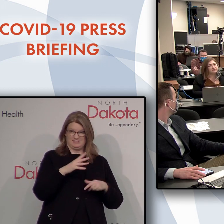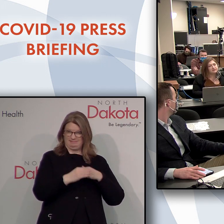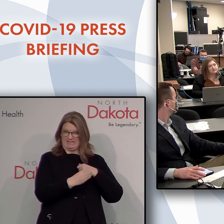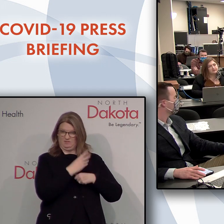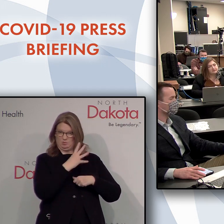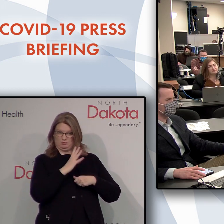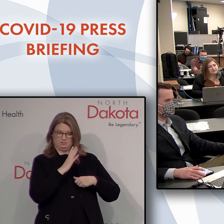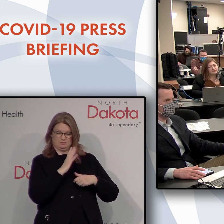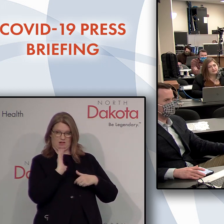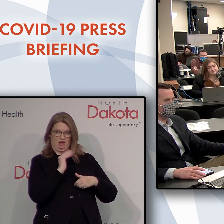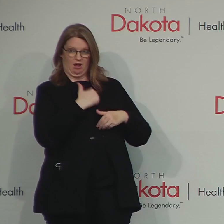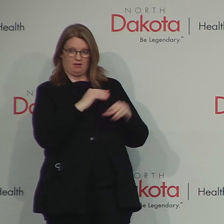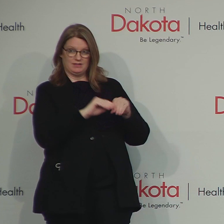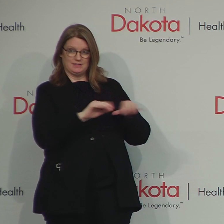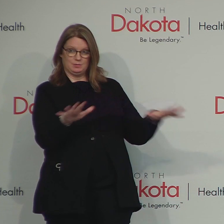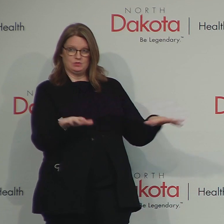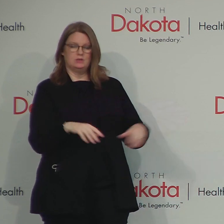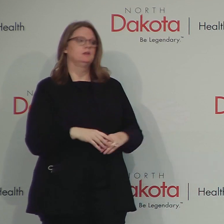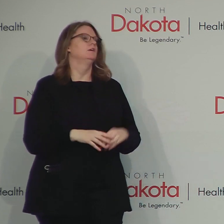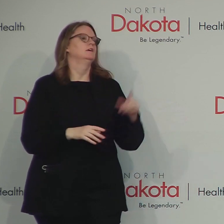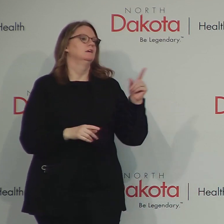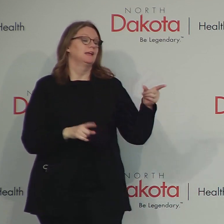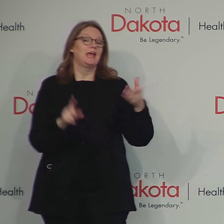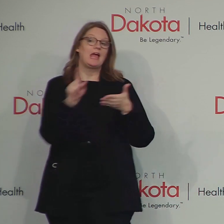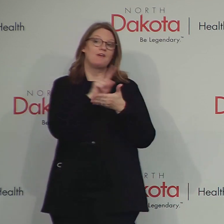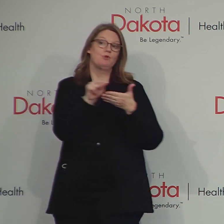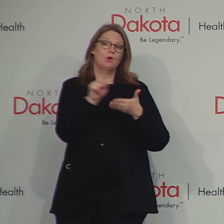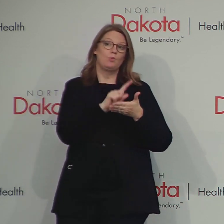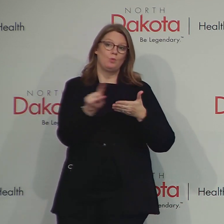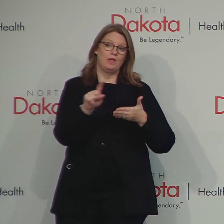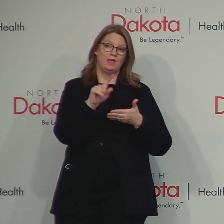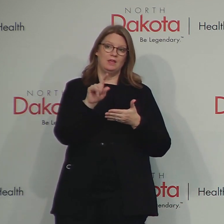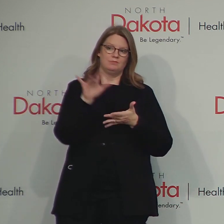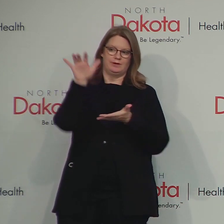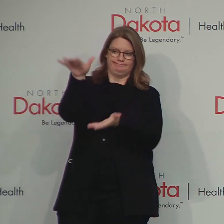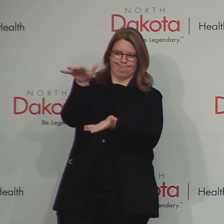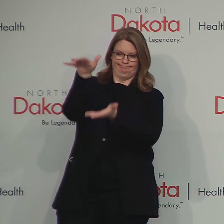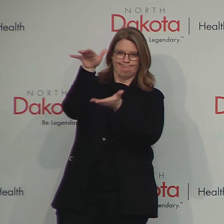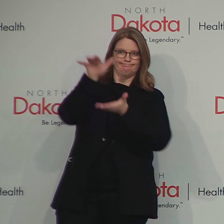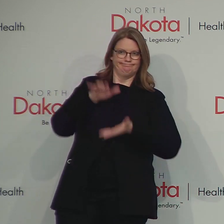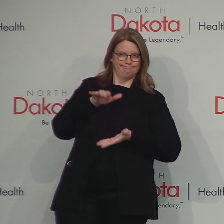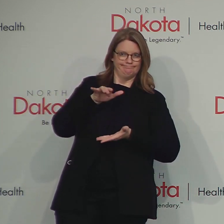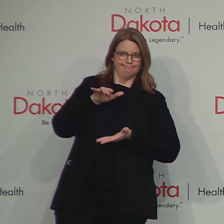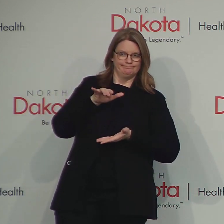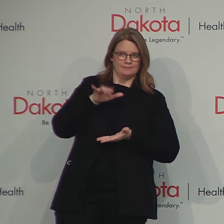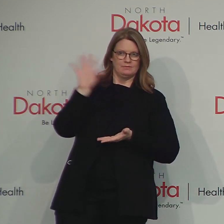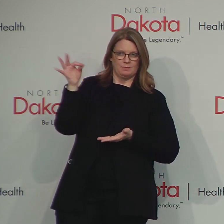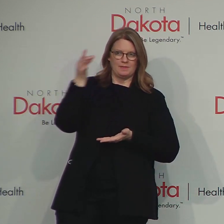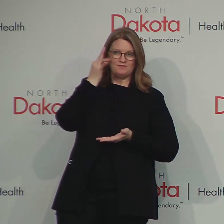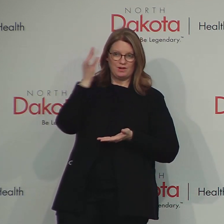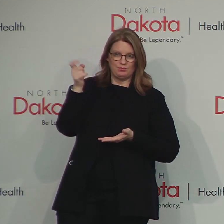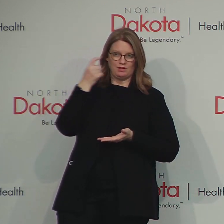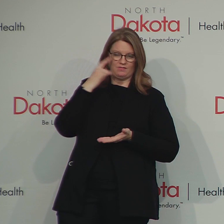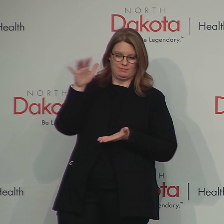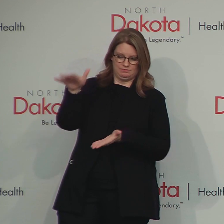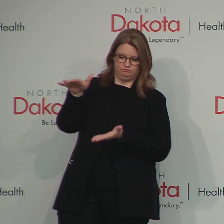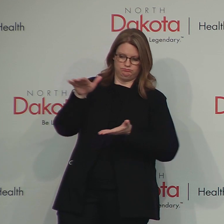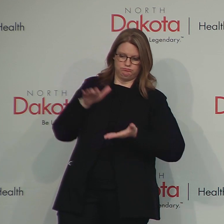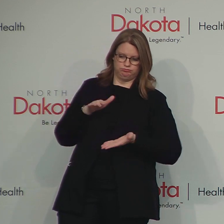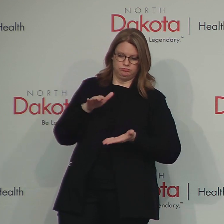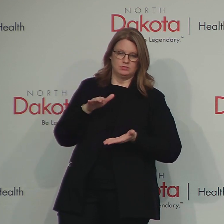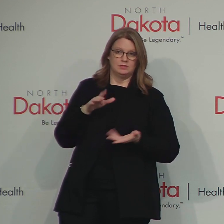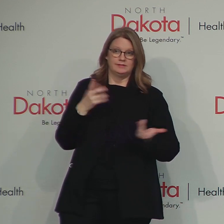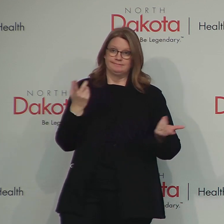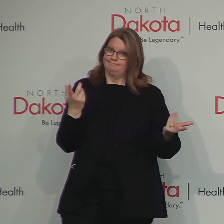vaccine? Well, each week we're allocated doses of COVID-19 vaccine from the federal government, and we